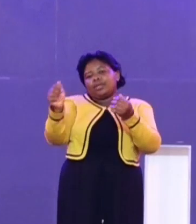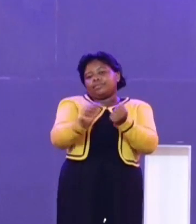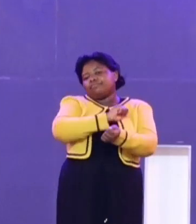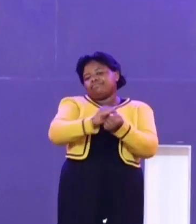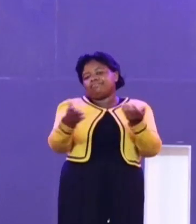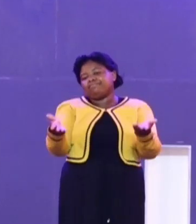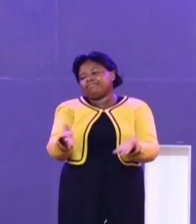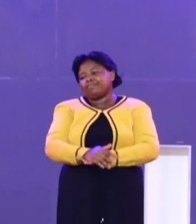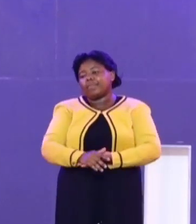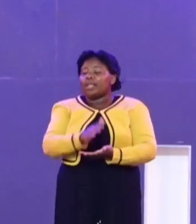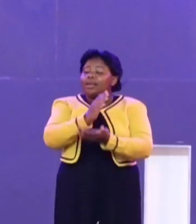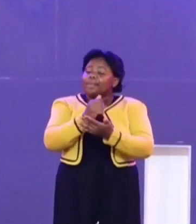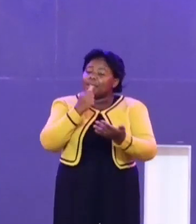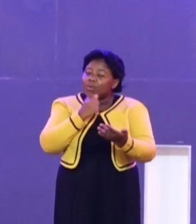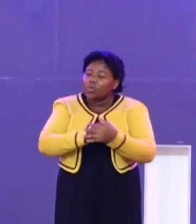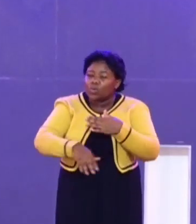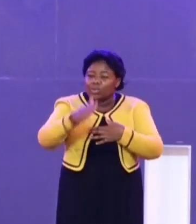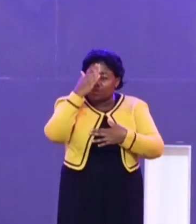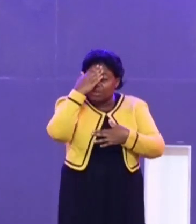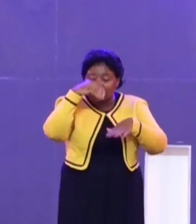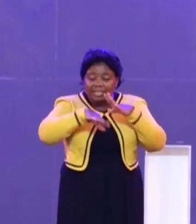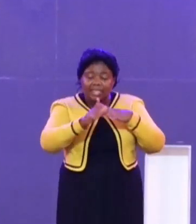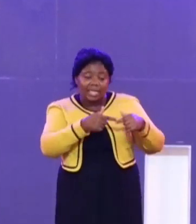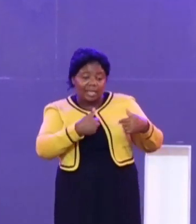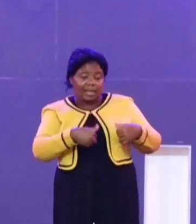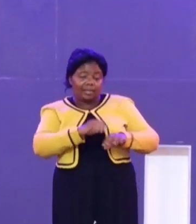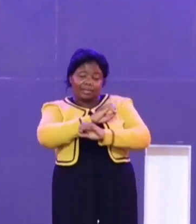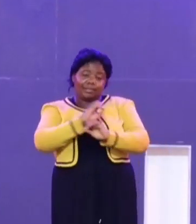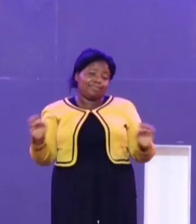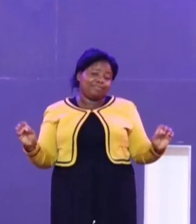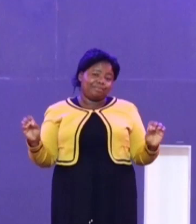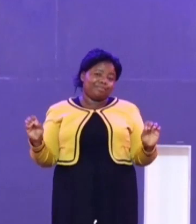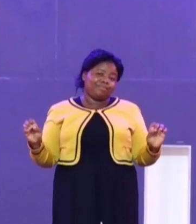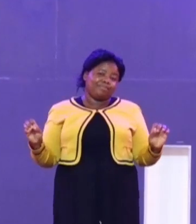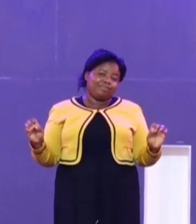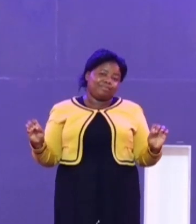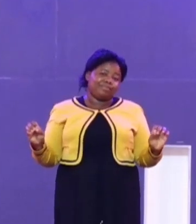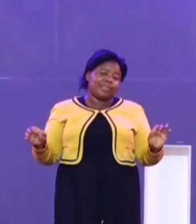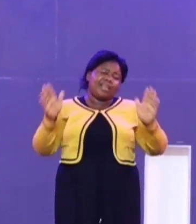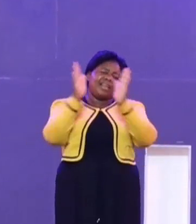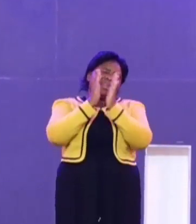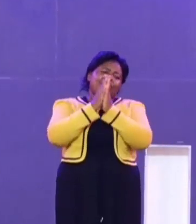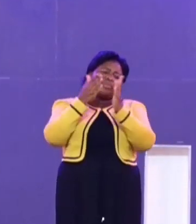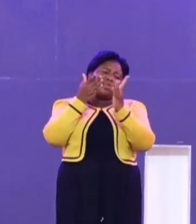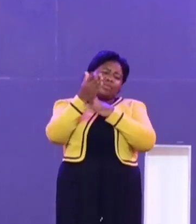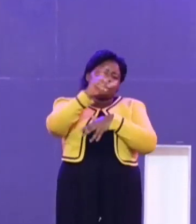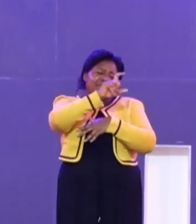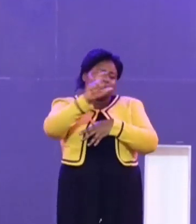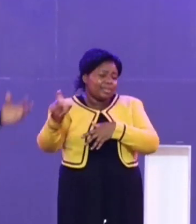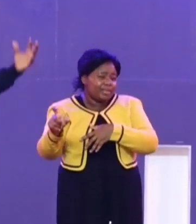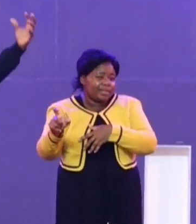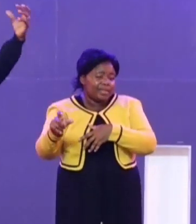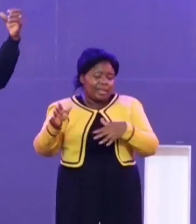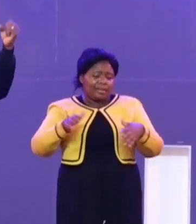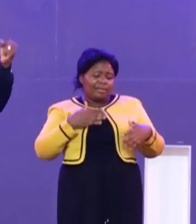becoming nothing. Because humility isn't in our hearts. Oh, how I pray that this week,